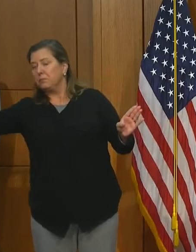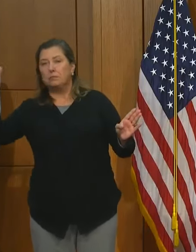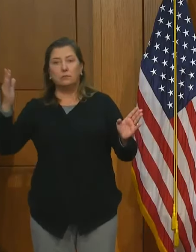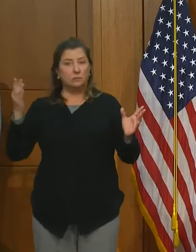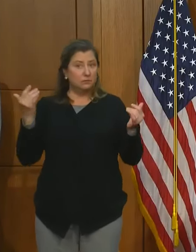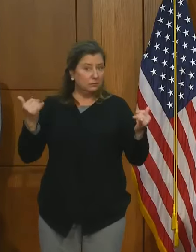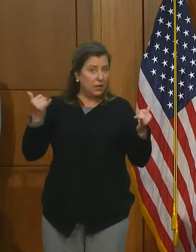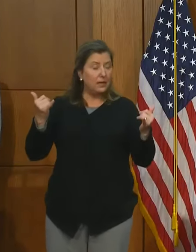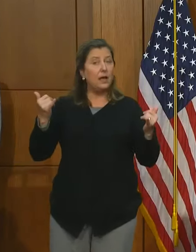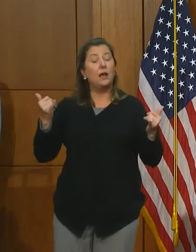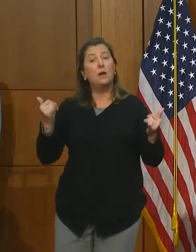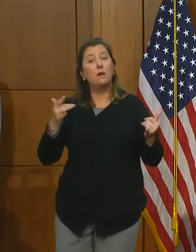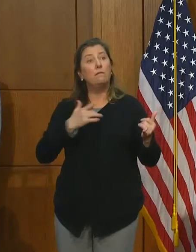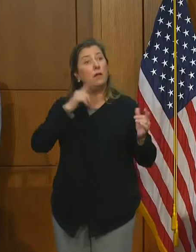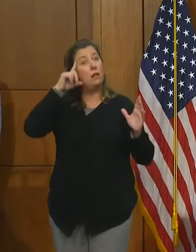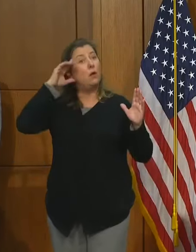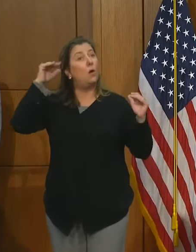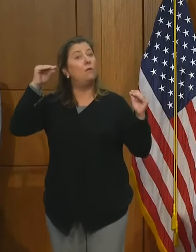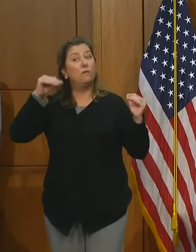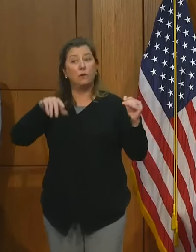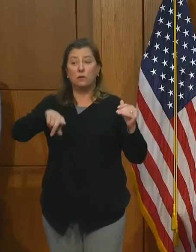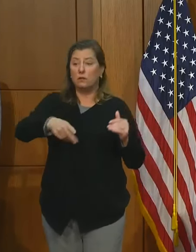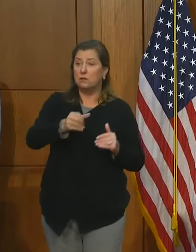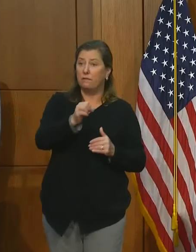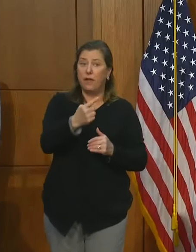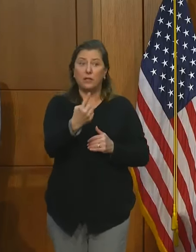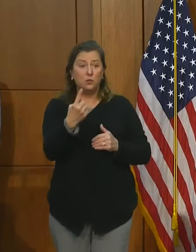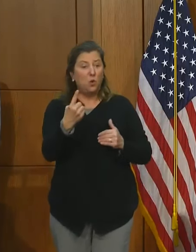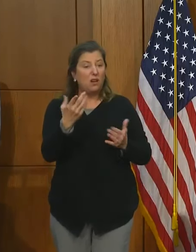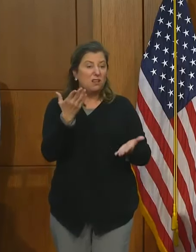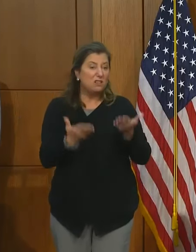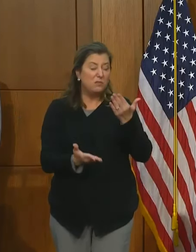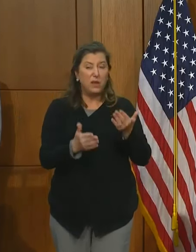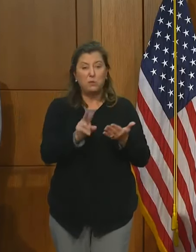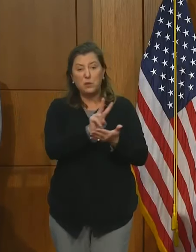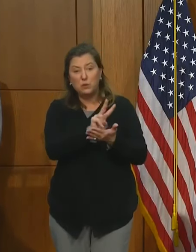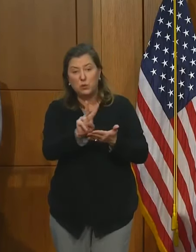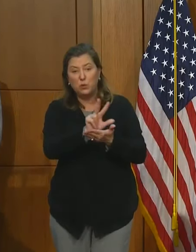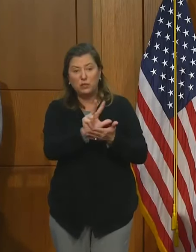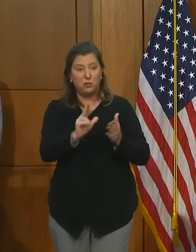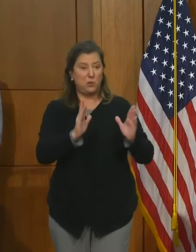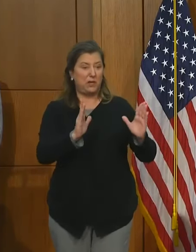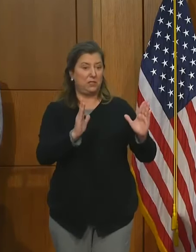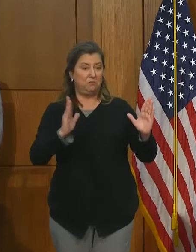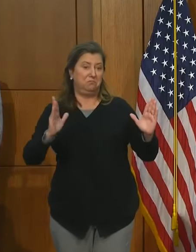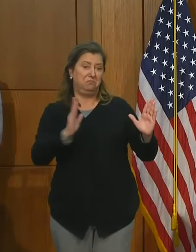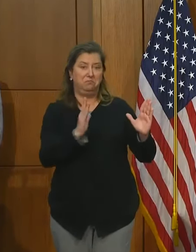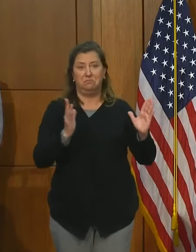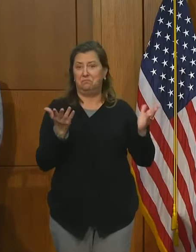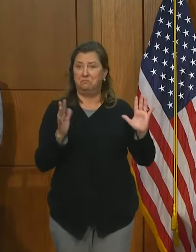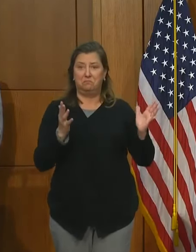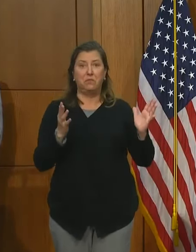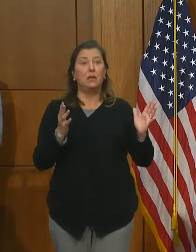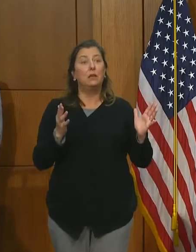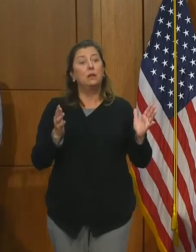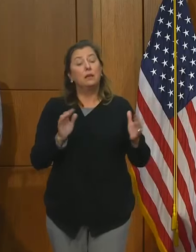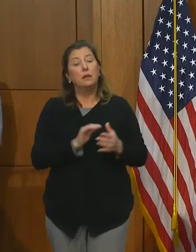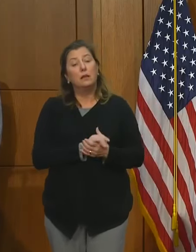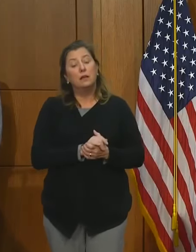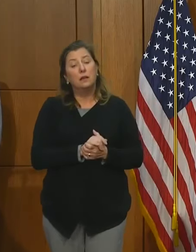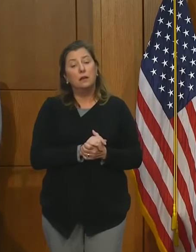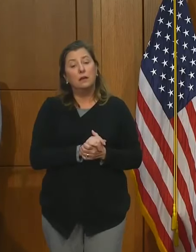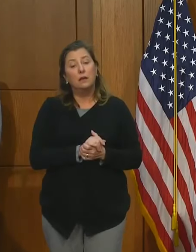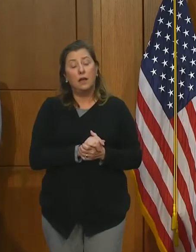hopeful that phase one will last no more than 2 to 3 weeks. And a lot of the decision on